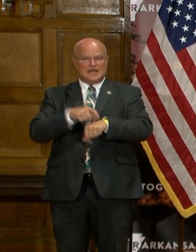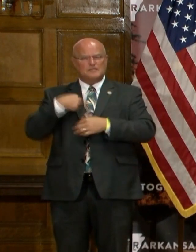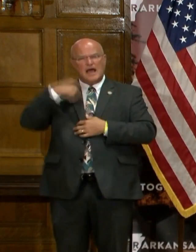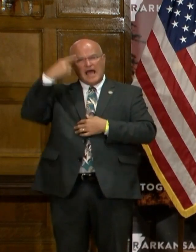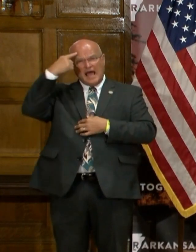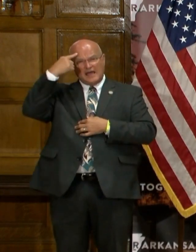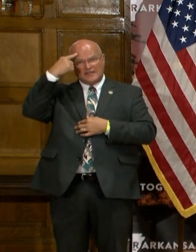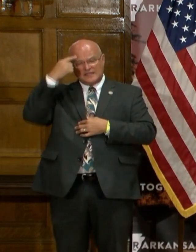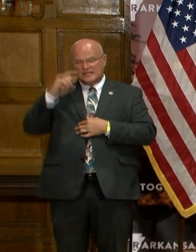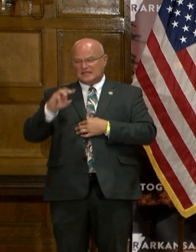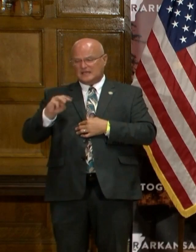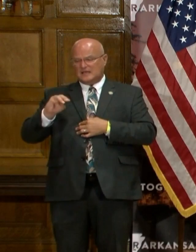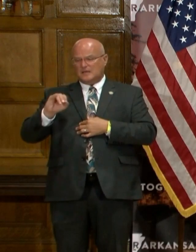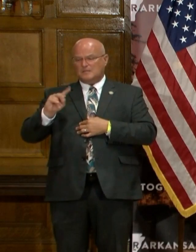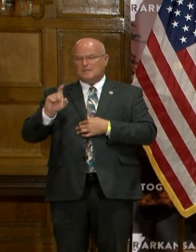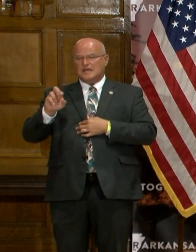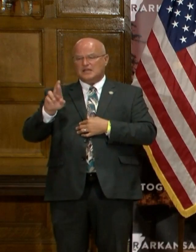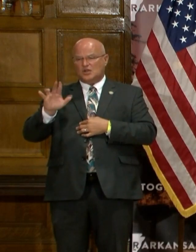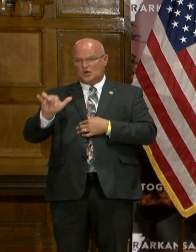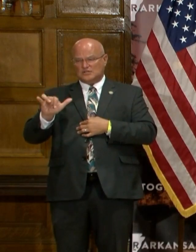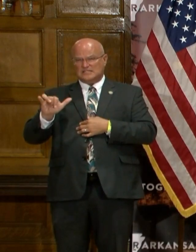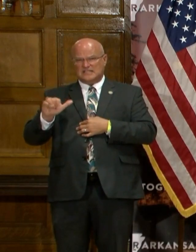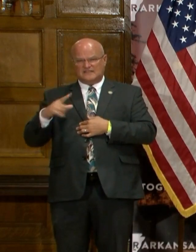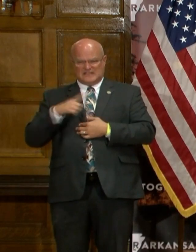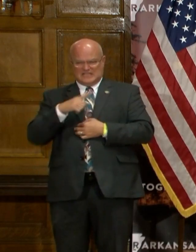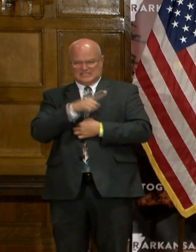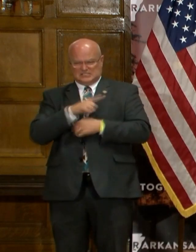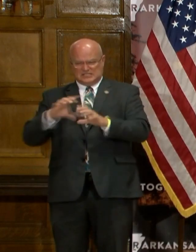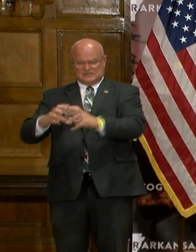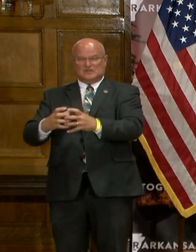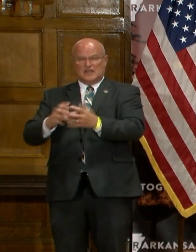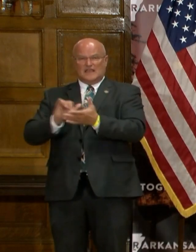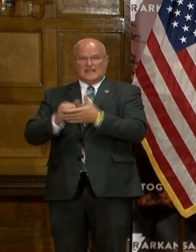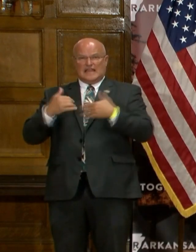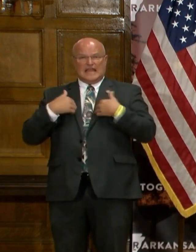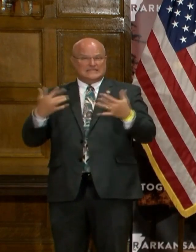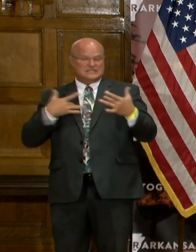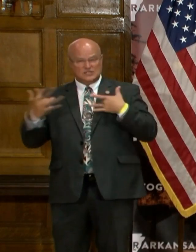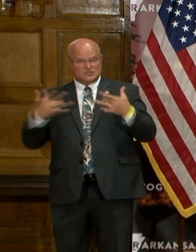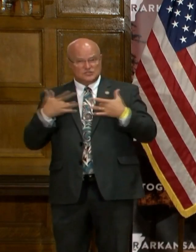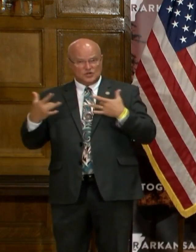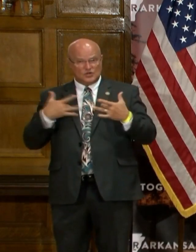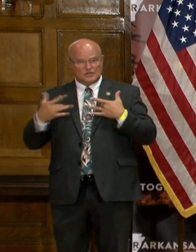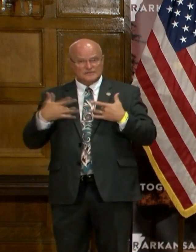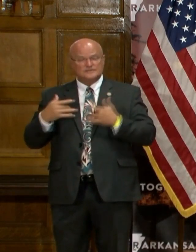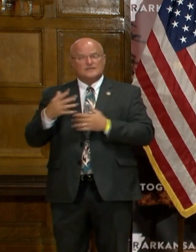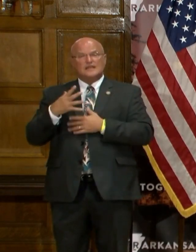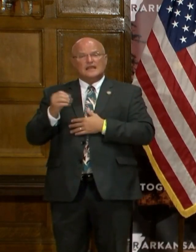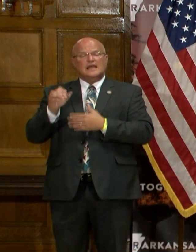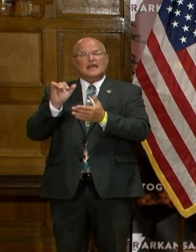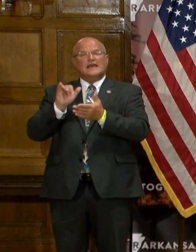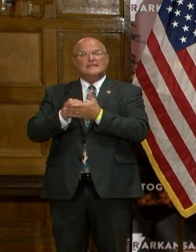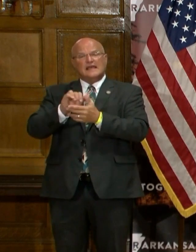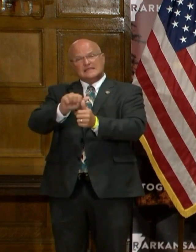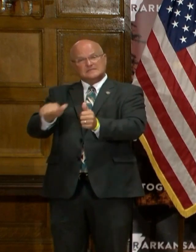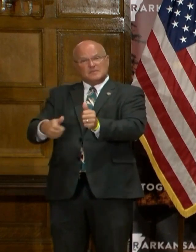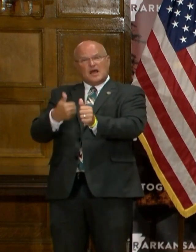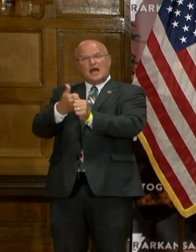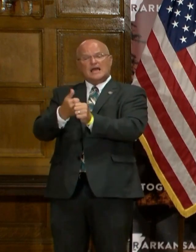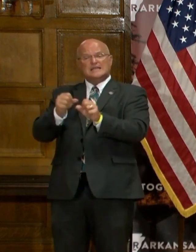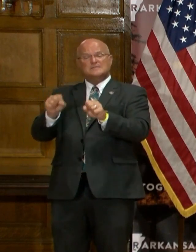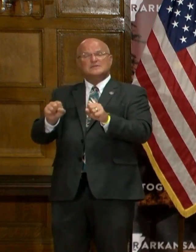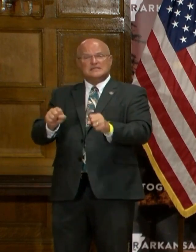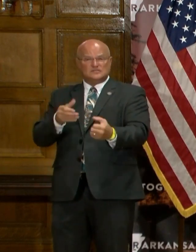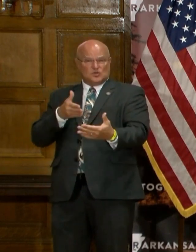it's a minority of the legislature that has a concern and that is behind a